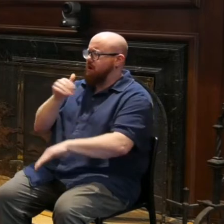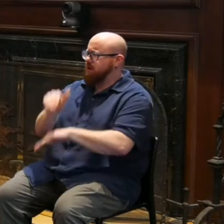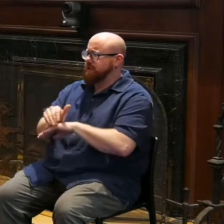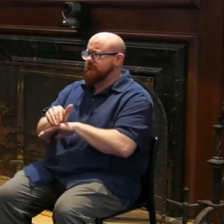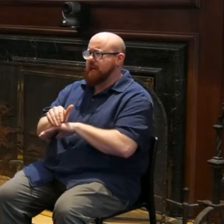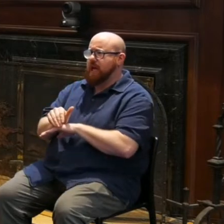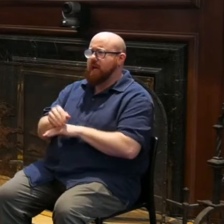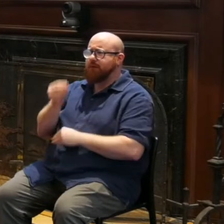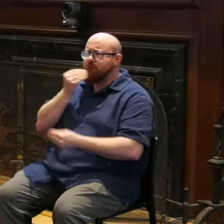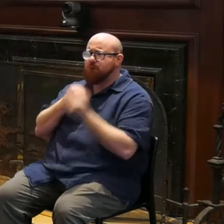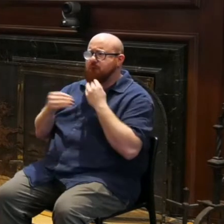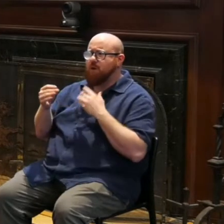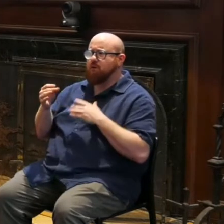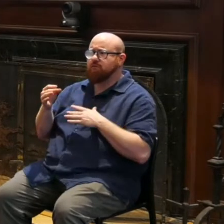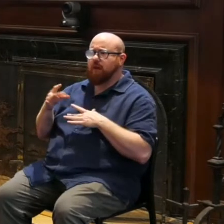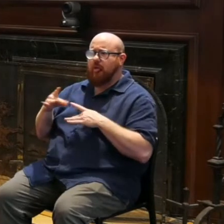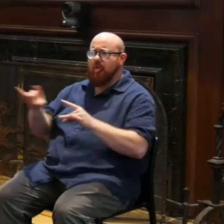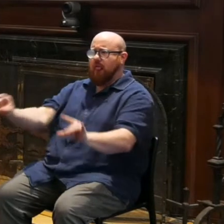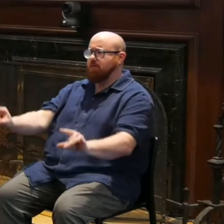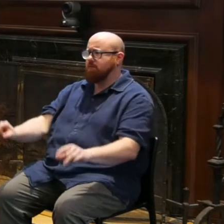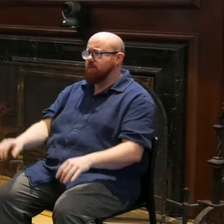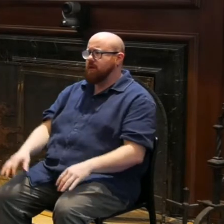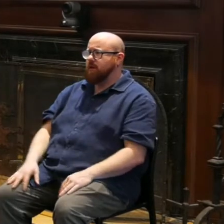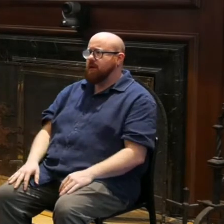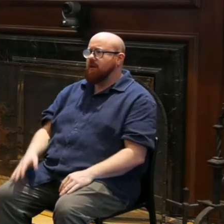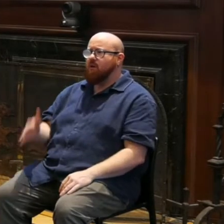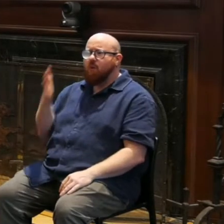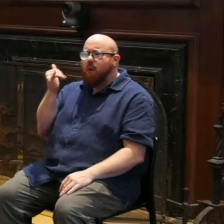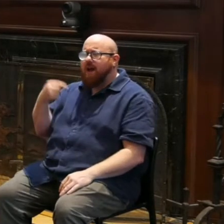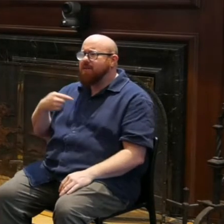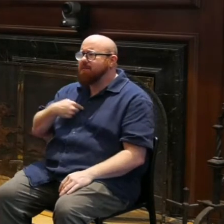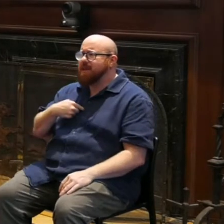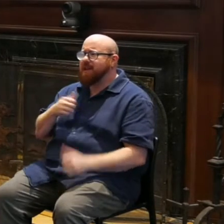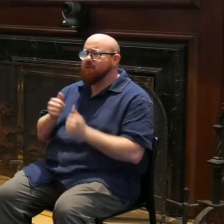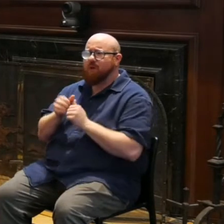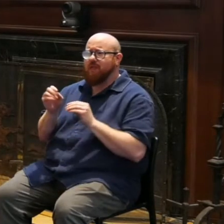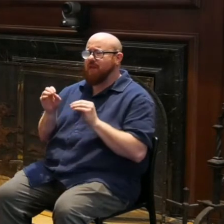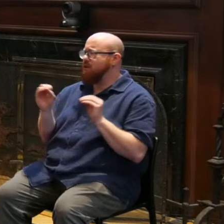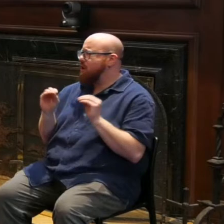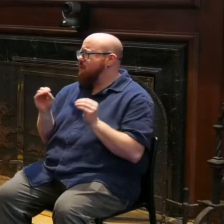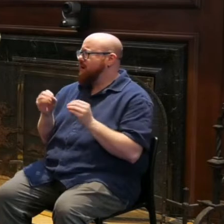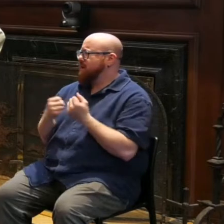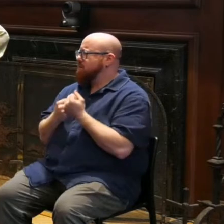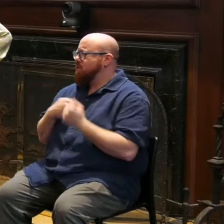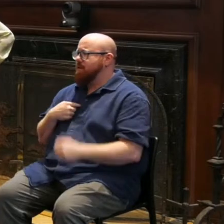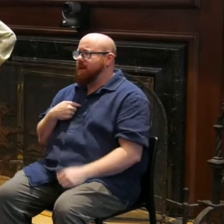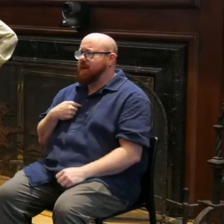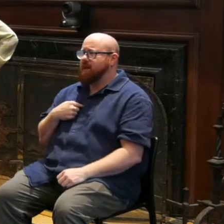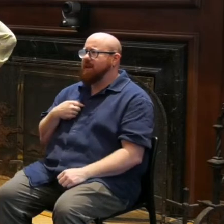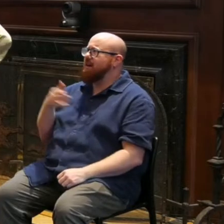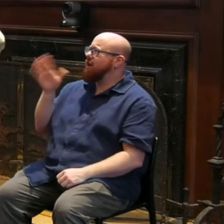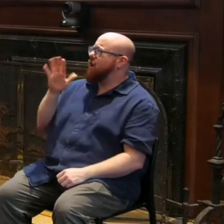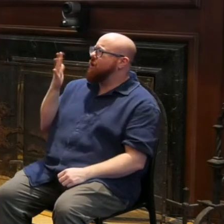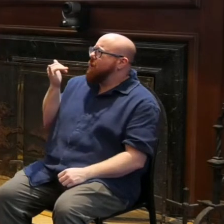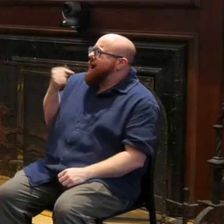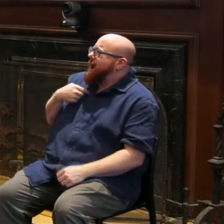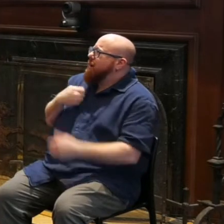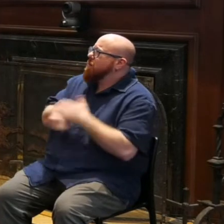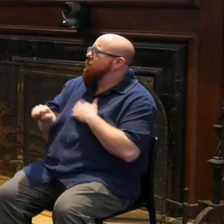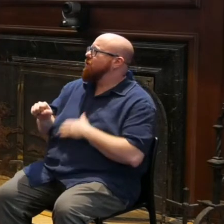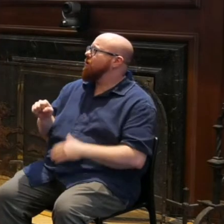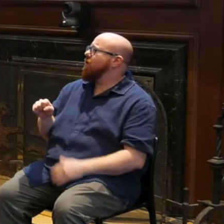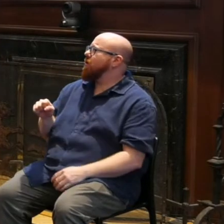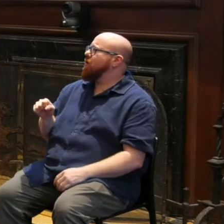eat. Why me with no one to count on? Why me, God? Why was I born? Why me afraid